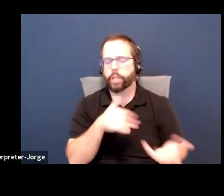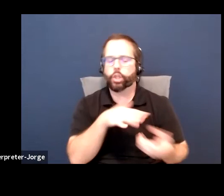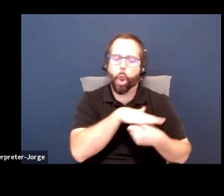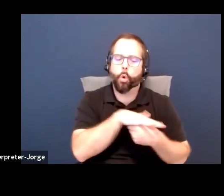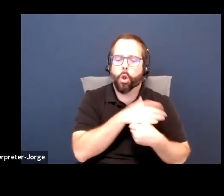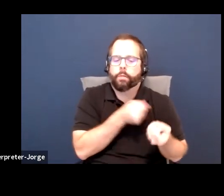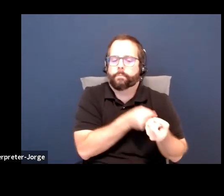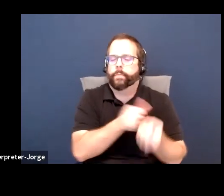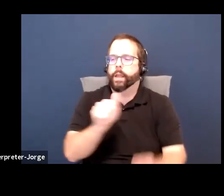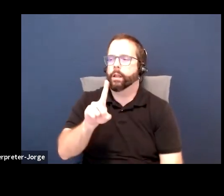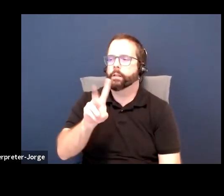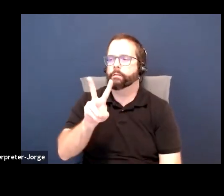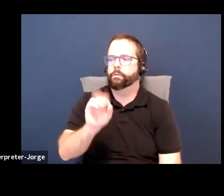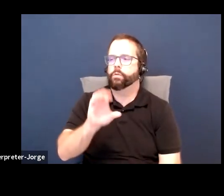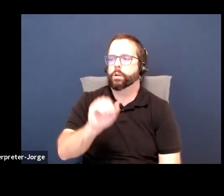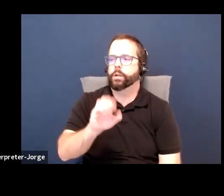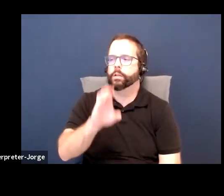20.